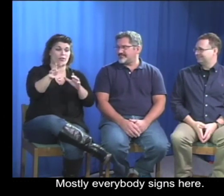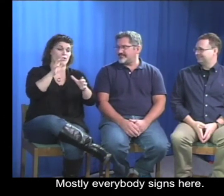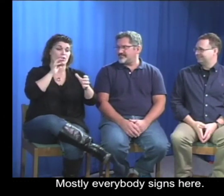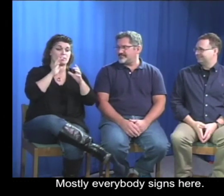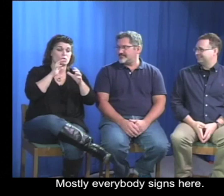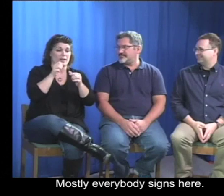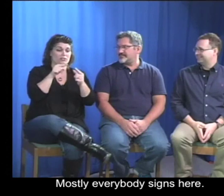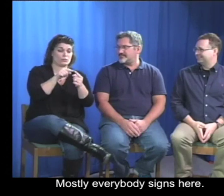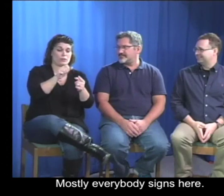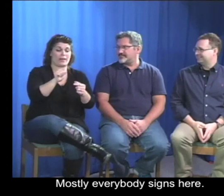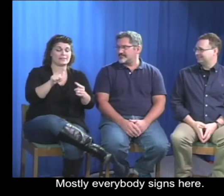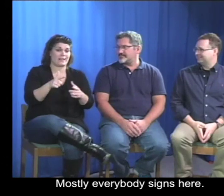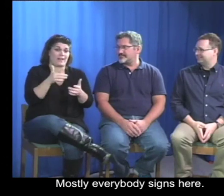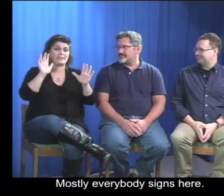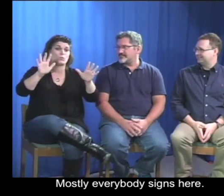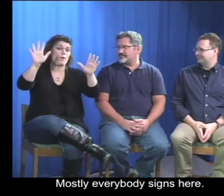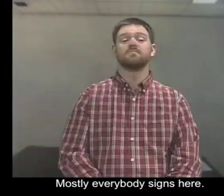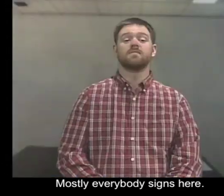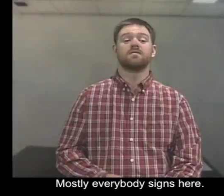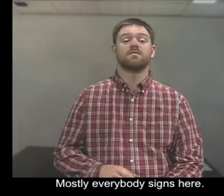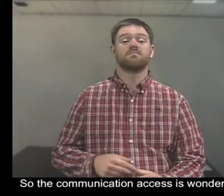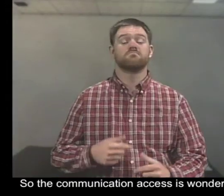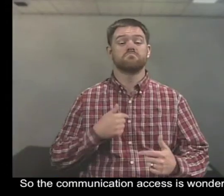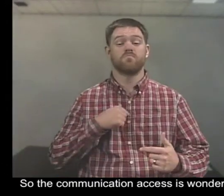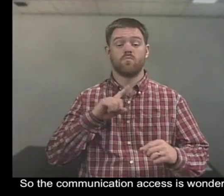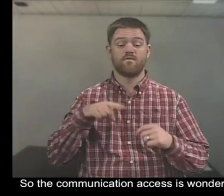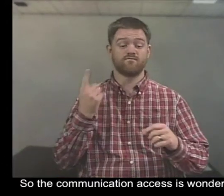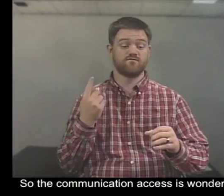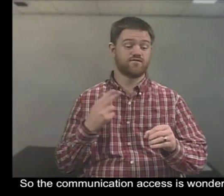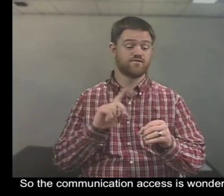here. So the communication access is wonderful.